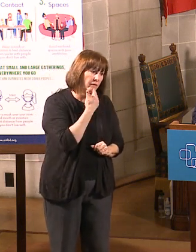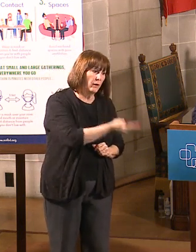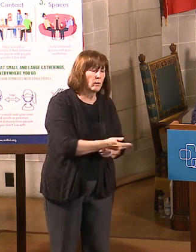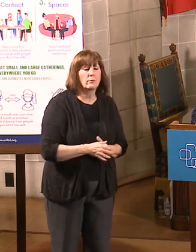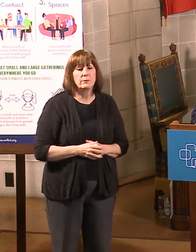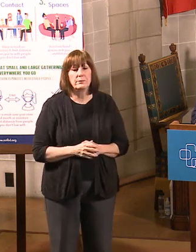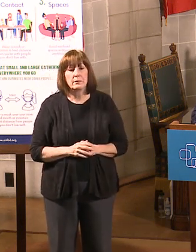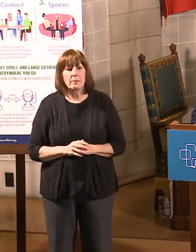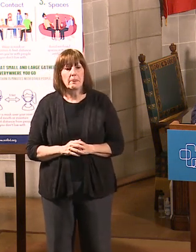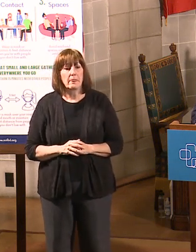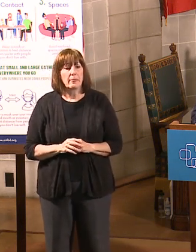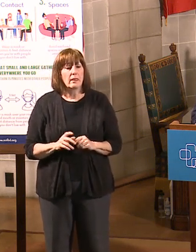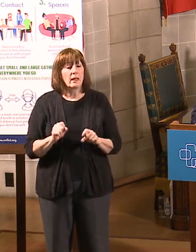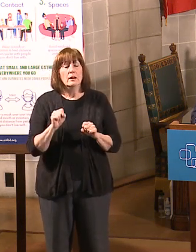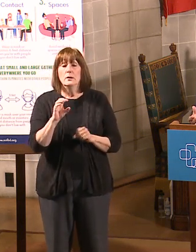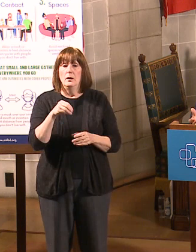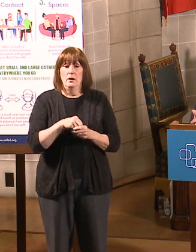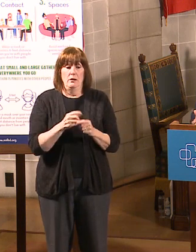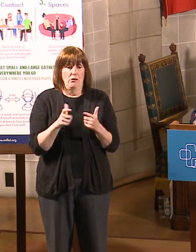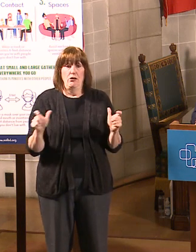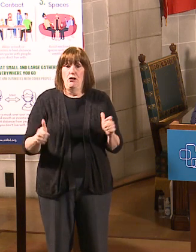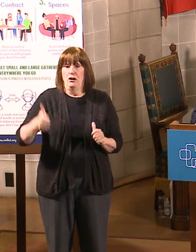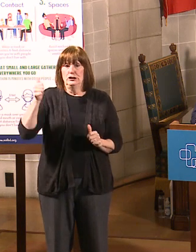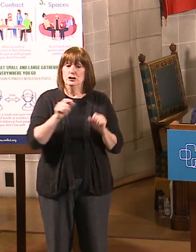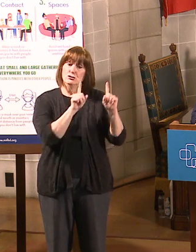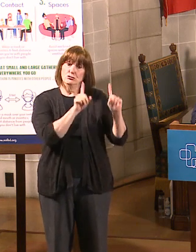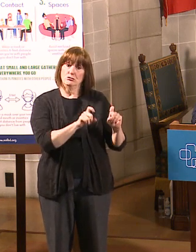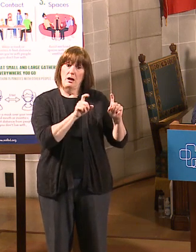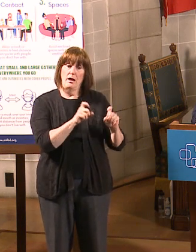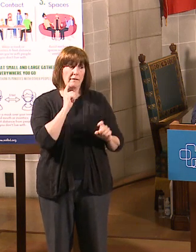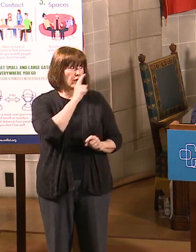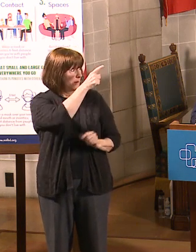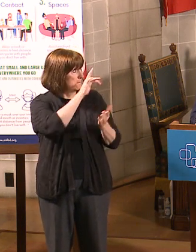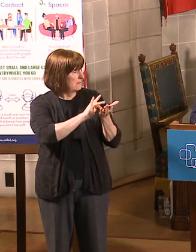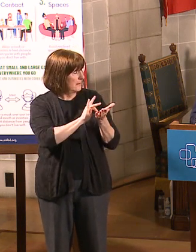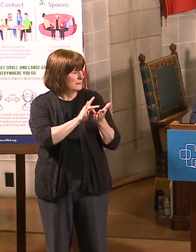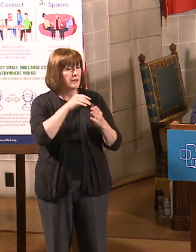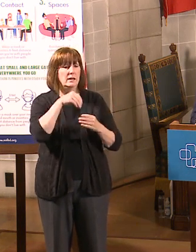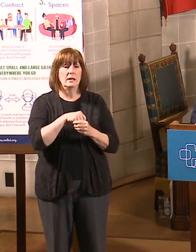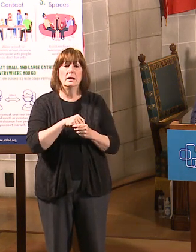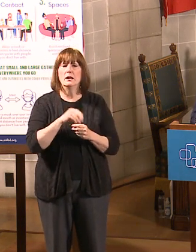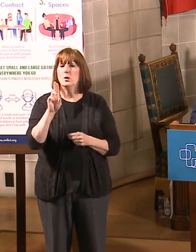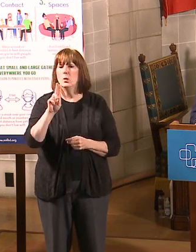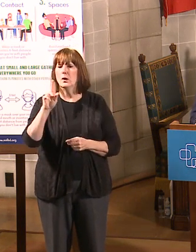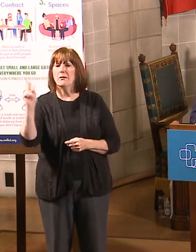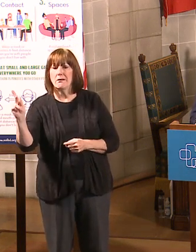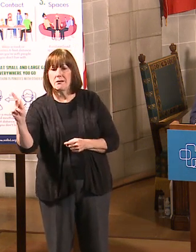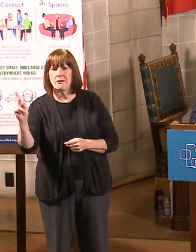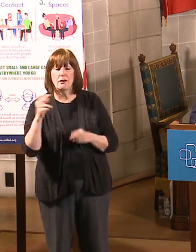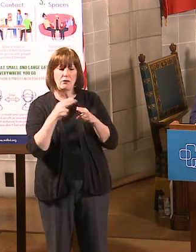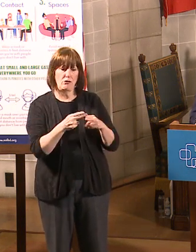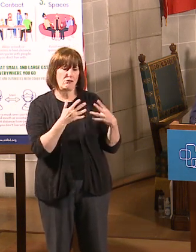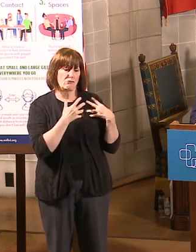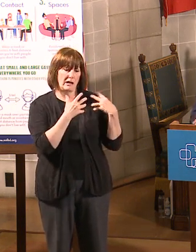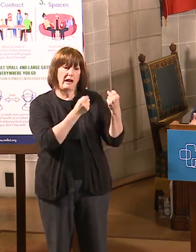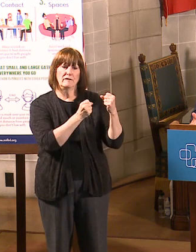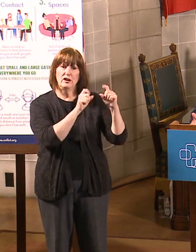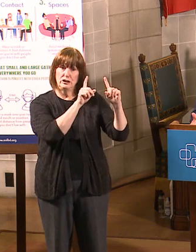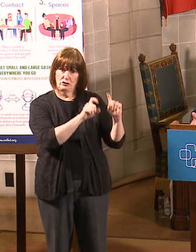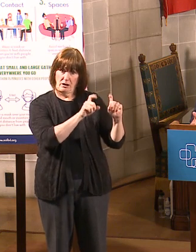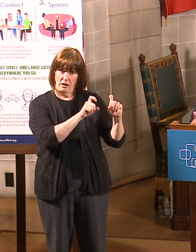though. So in the largest trial on dexamethasone was done in the United Kingdom. It was called the Recovery Trial.